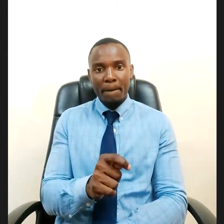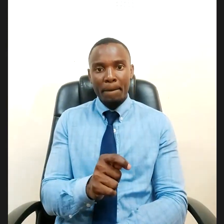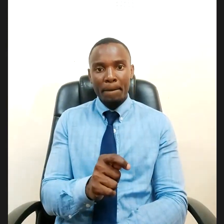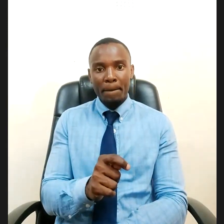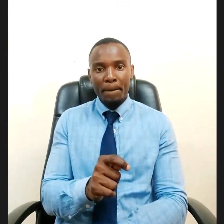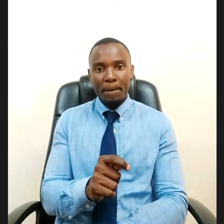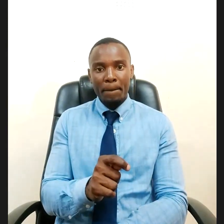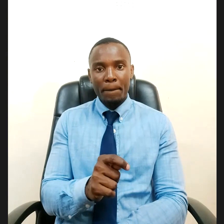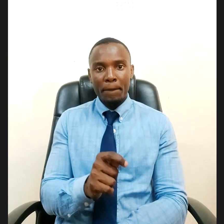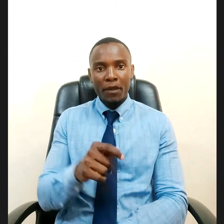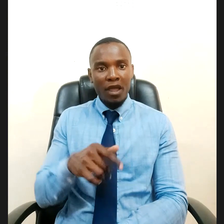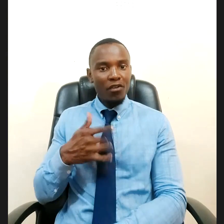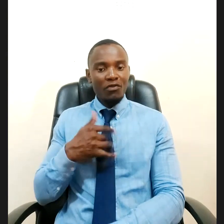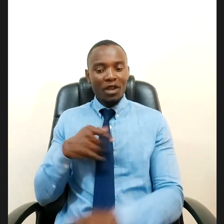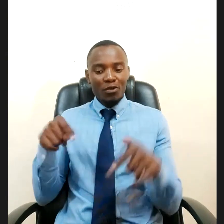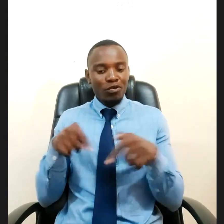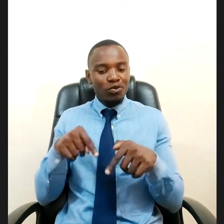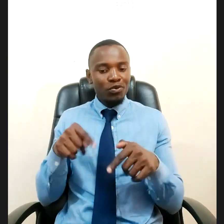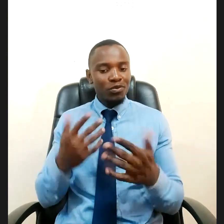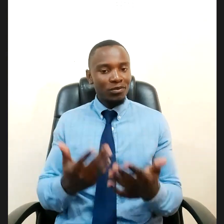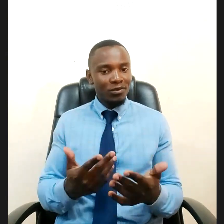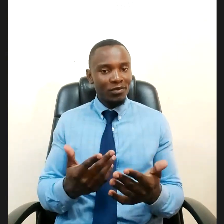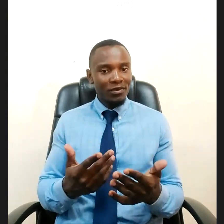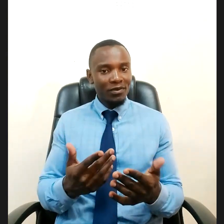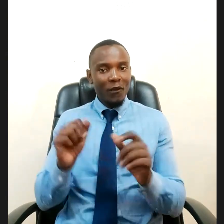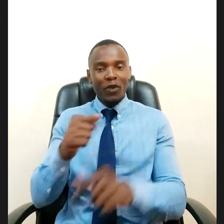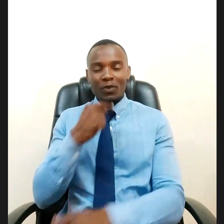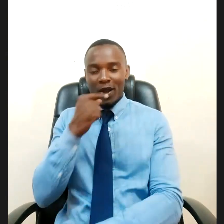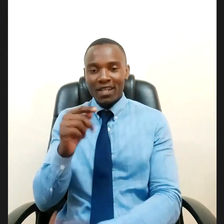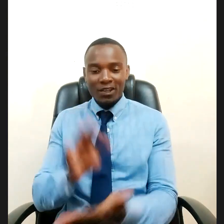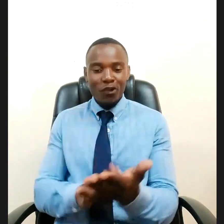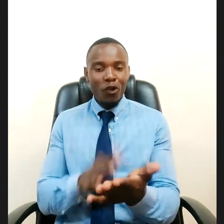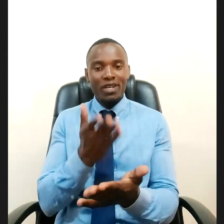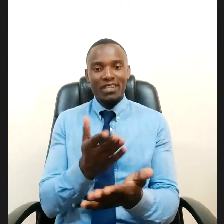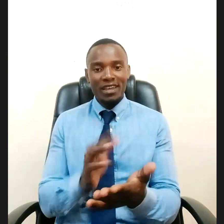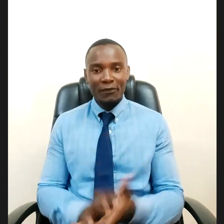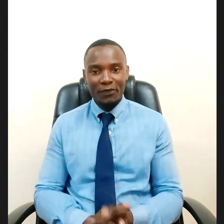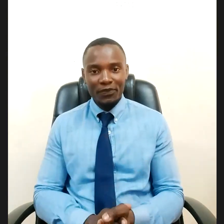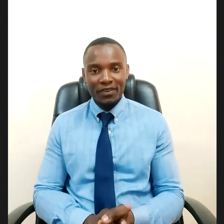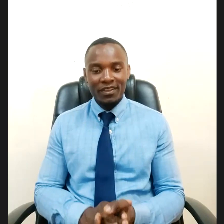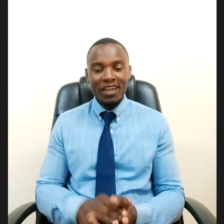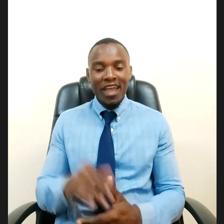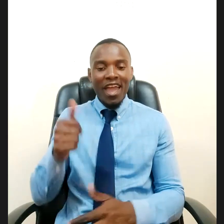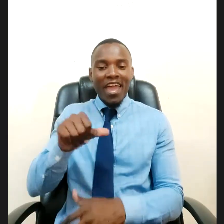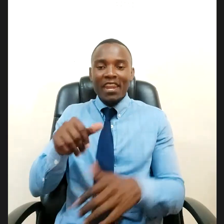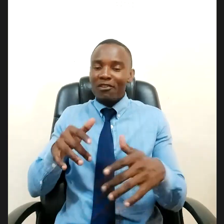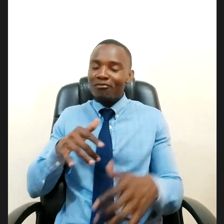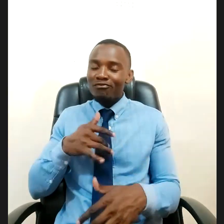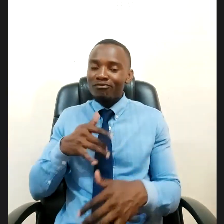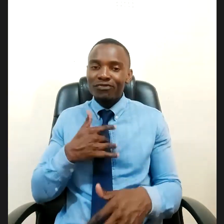Are we feeling any tension? We can just reply that on the comment section. Any tension? It's a yes or